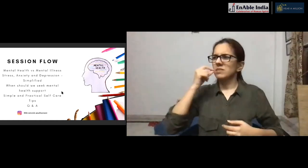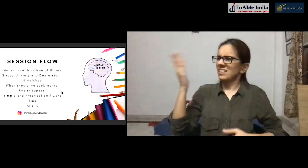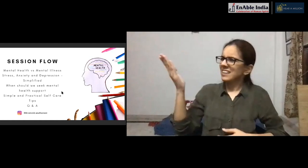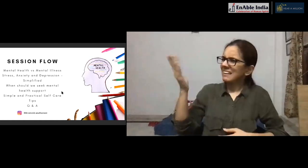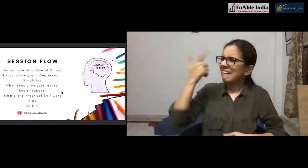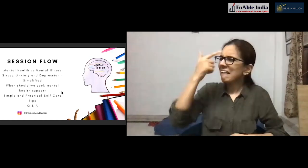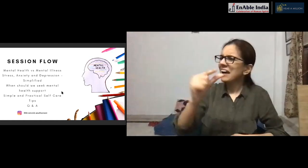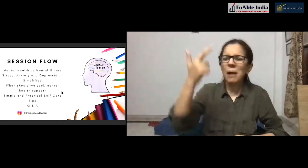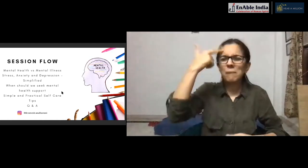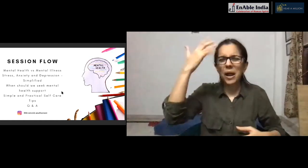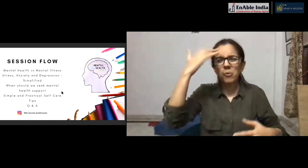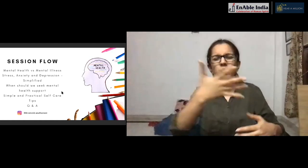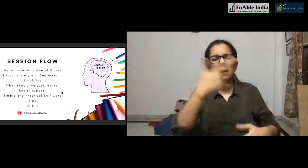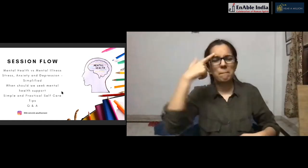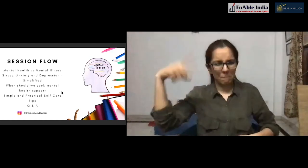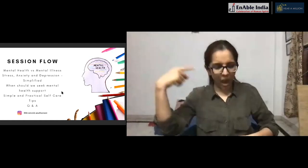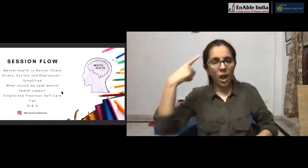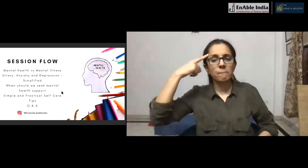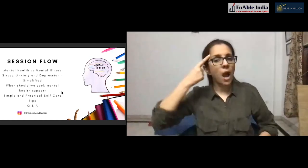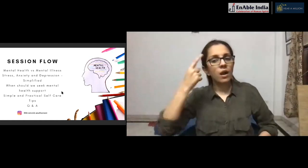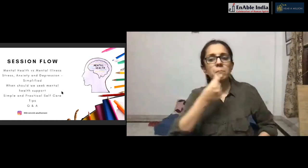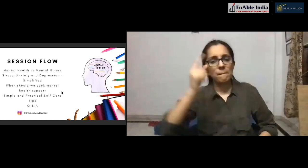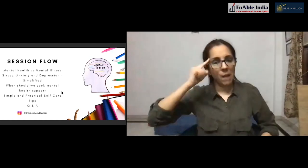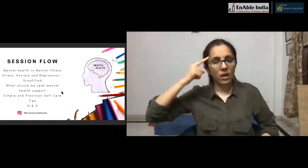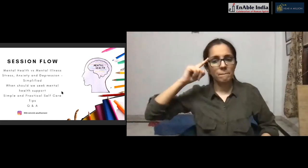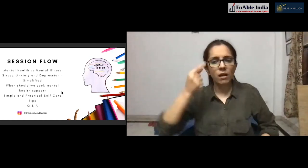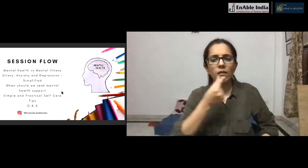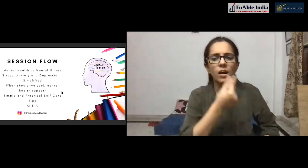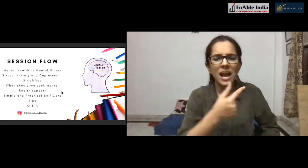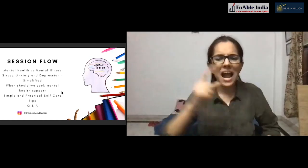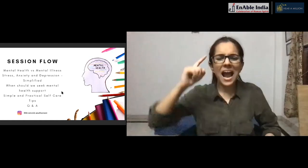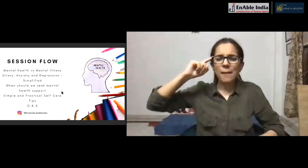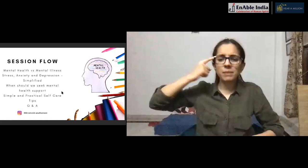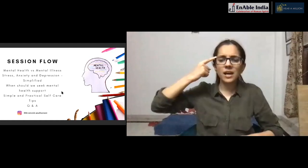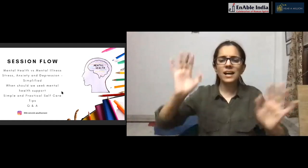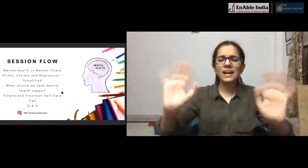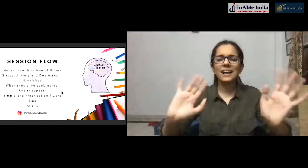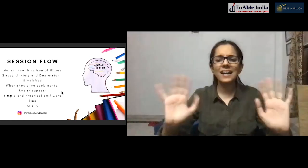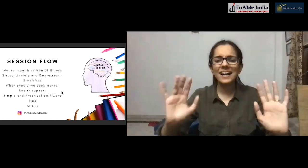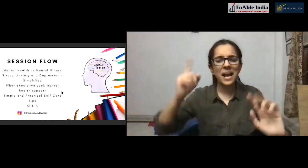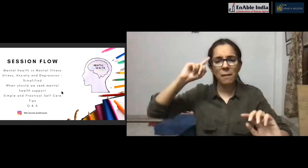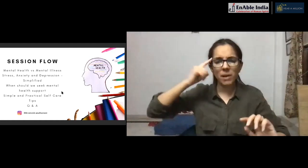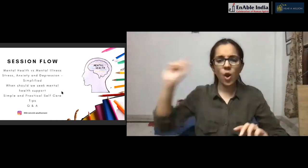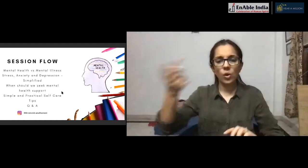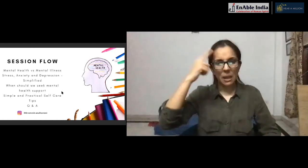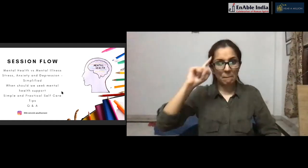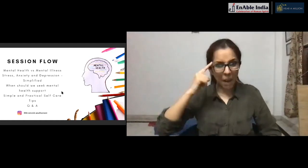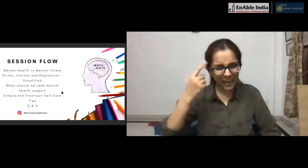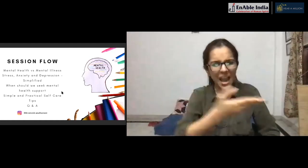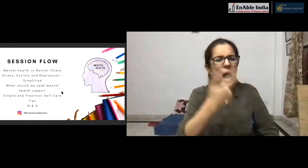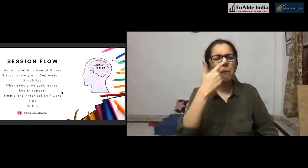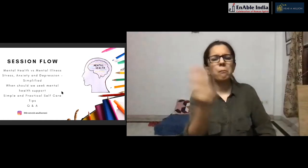will be like, okay, pagal ho gaya hai. Like, he's gone mad. This is very common. You don't have to think that